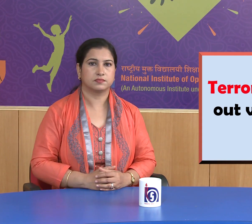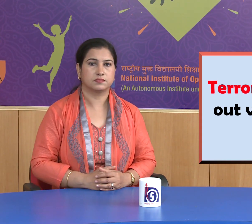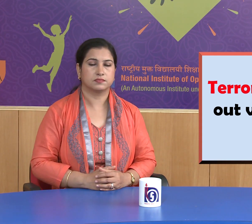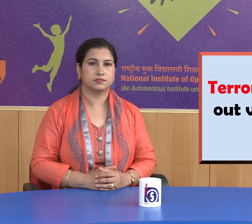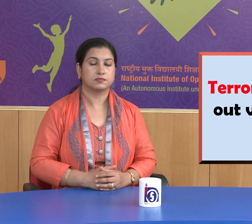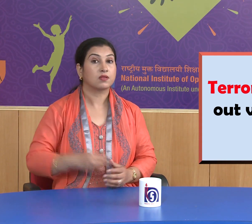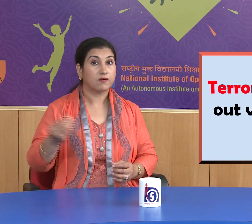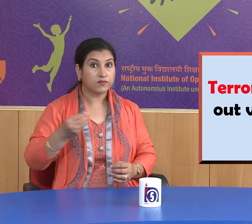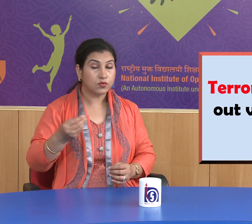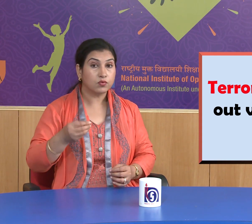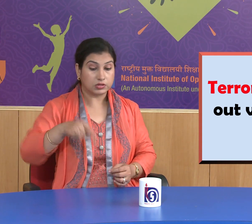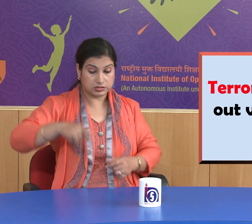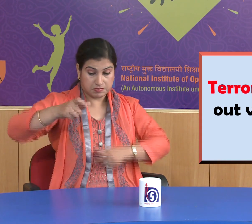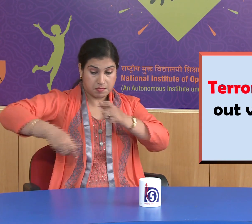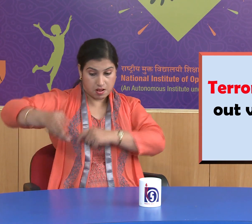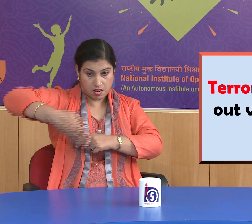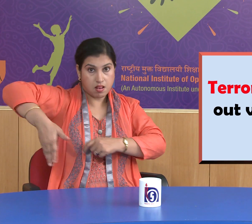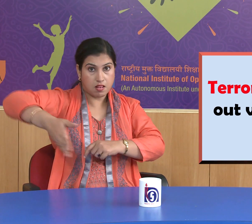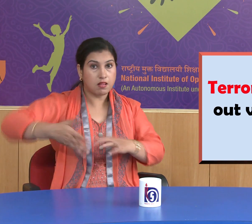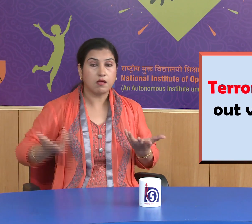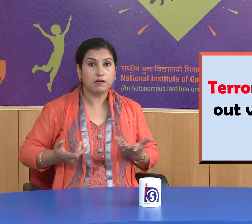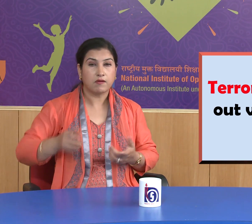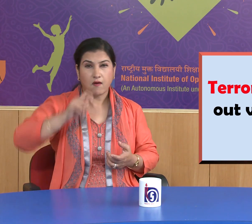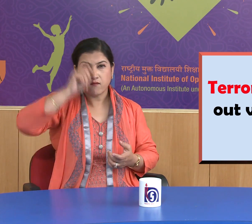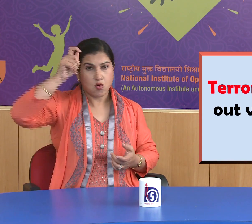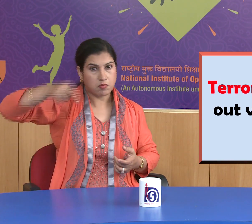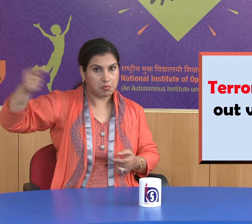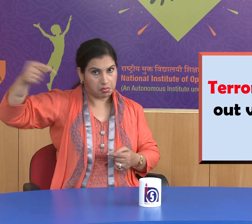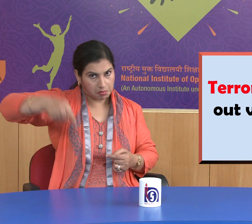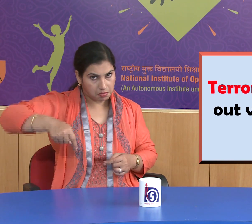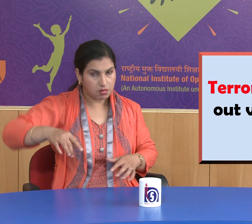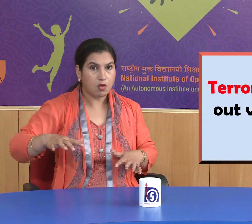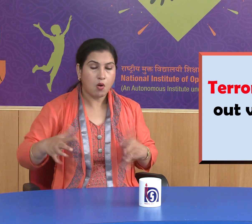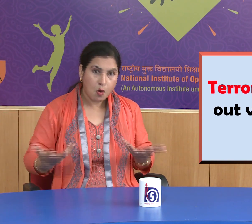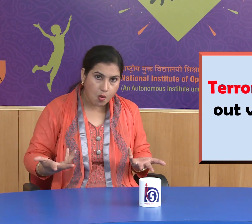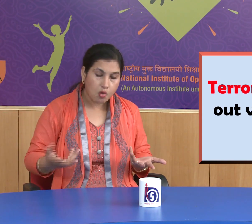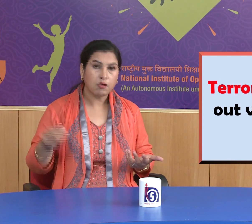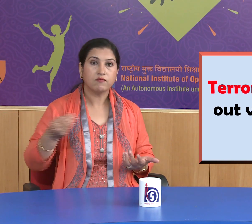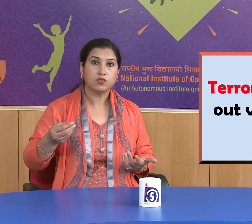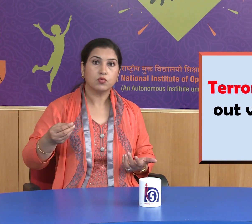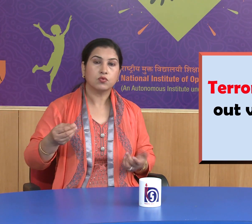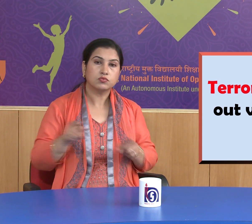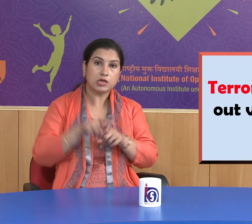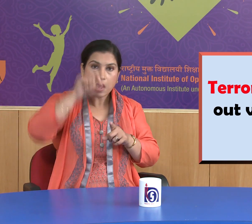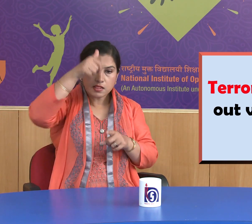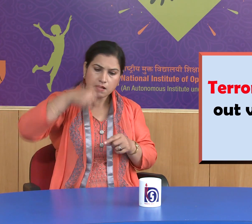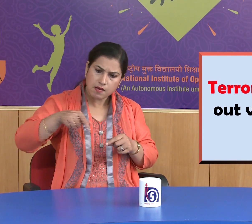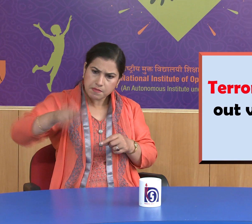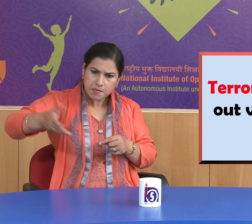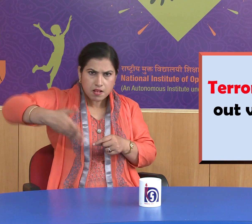Some of these people are foreigners, while others are Indians.